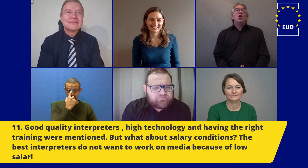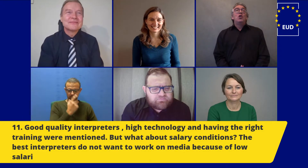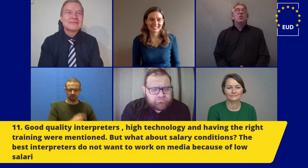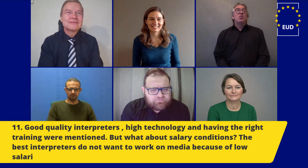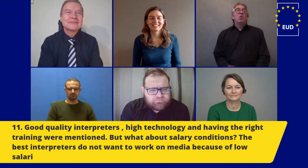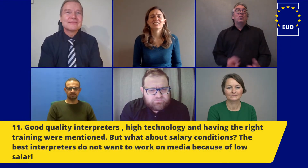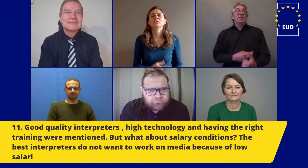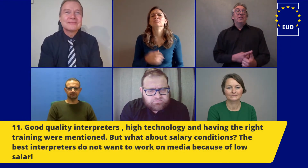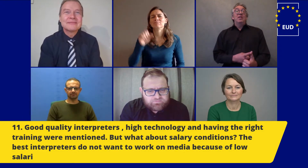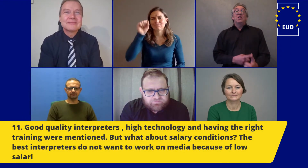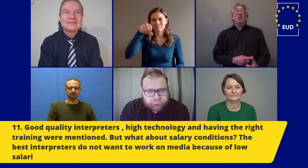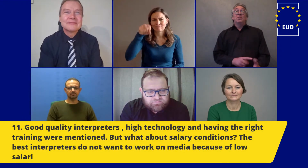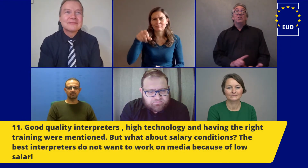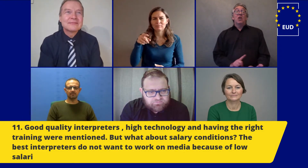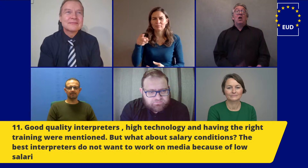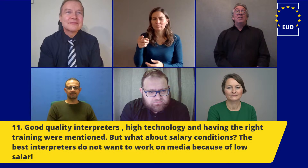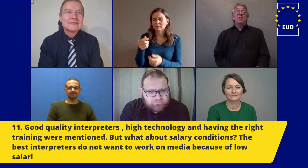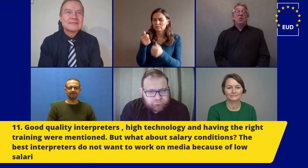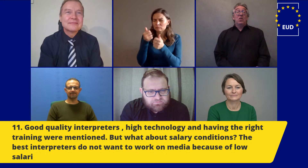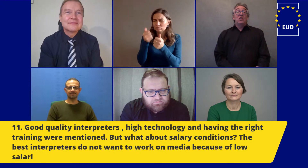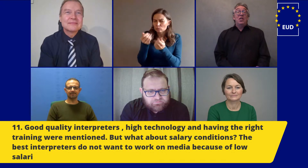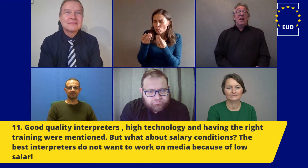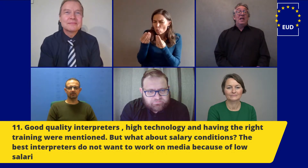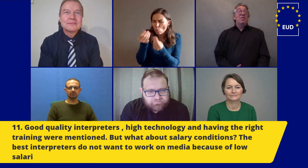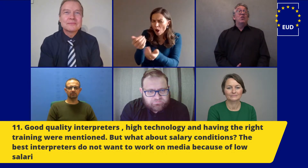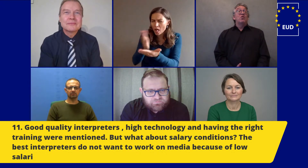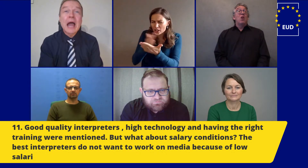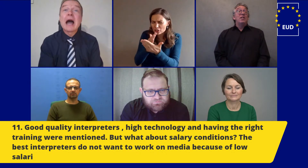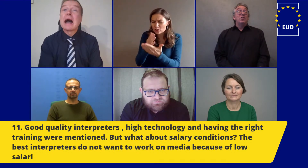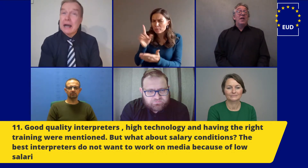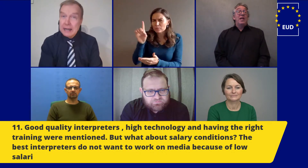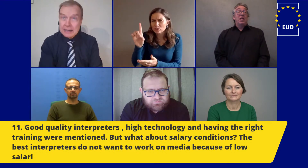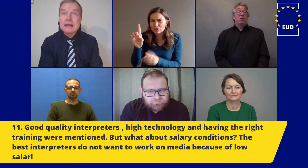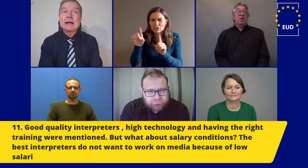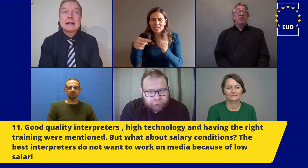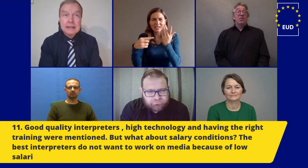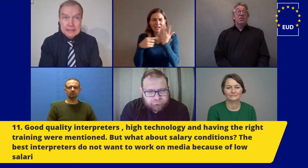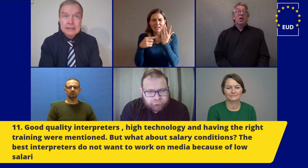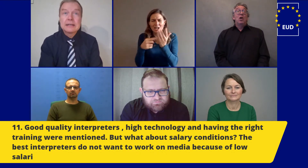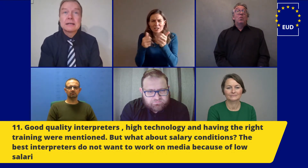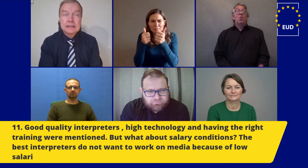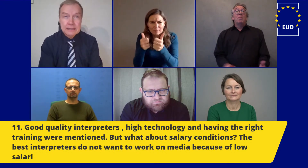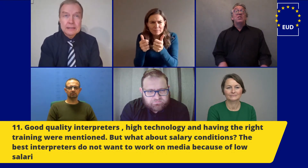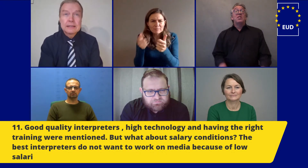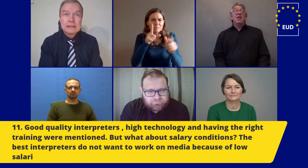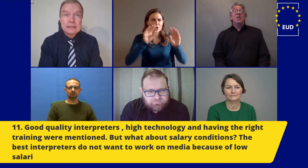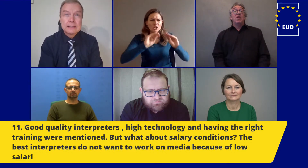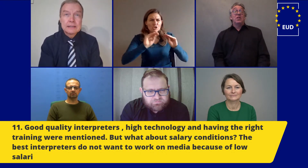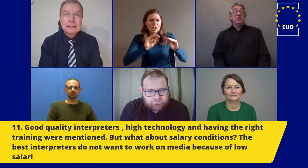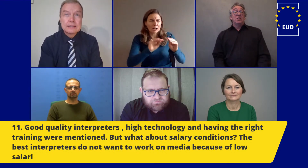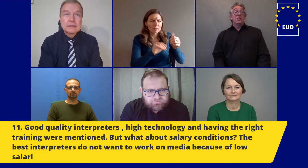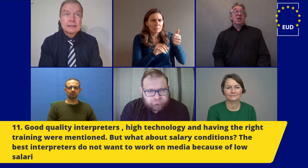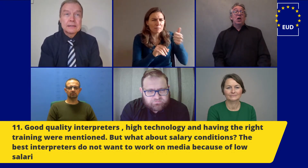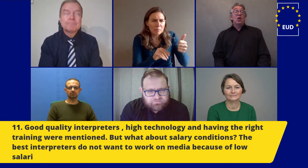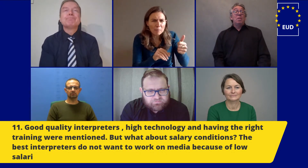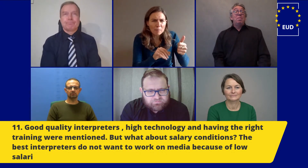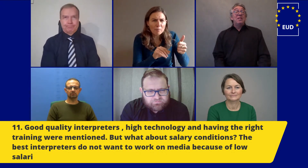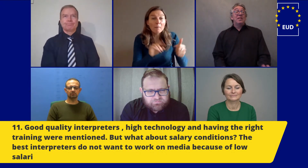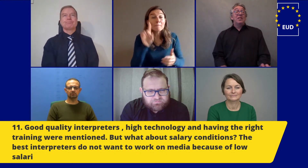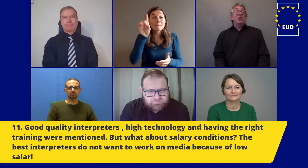Good quality interpreters, high technology, and having the right training were mentioned. But what about salary conditions? The best interpreters